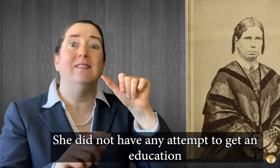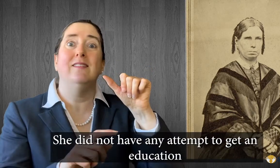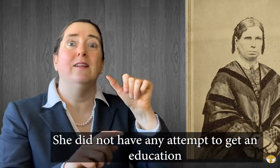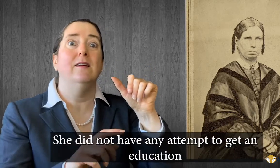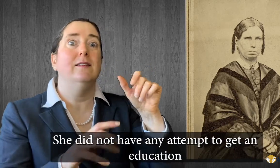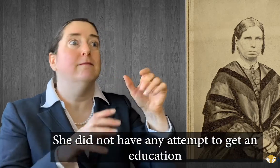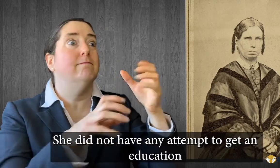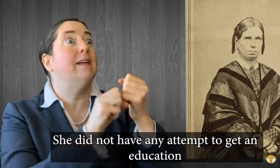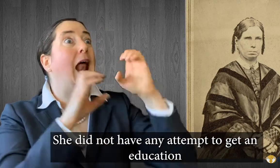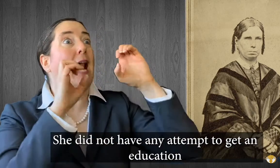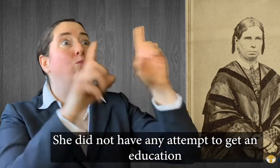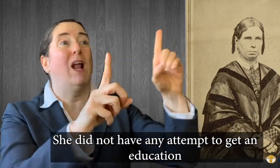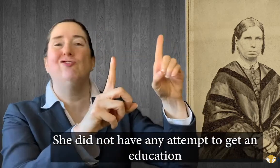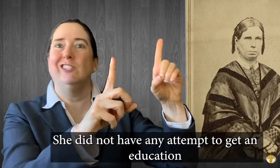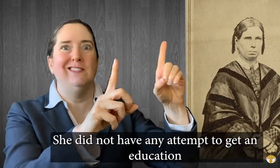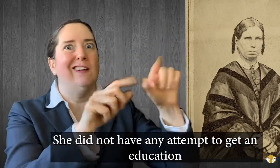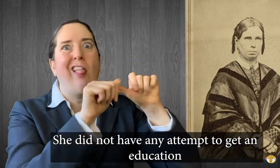She did not have any attempts to get an education,